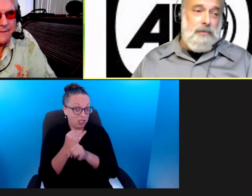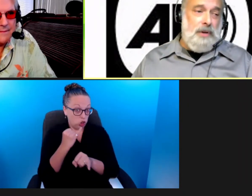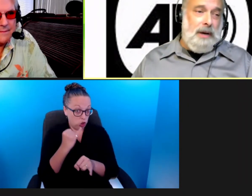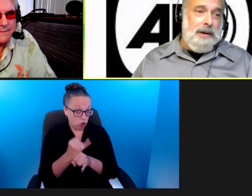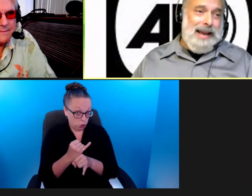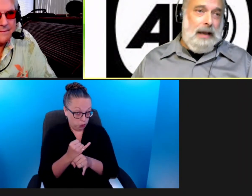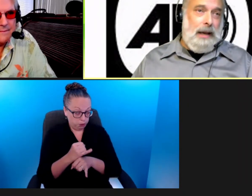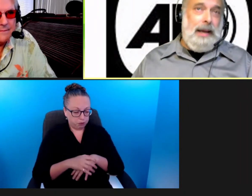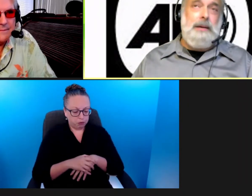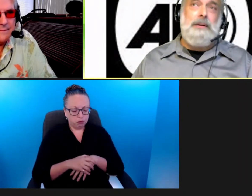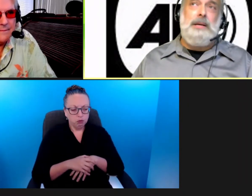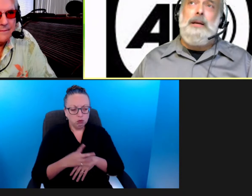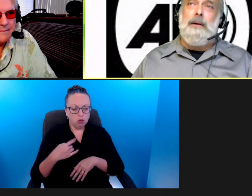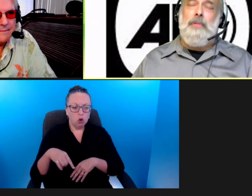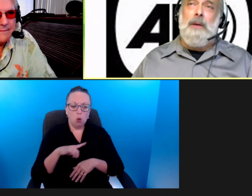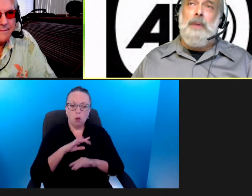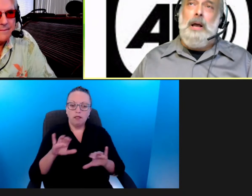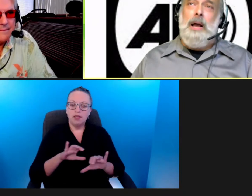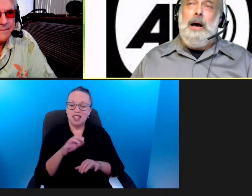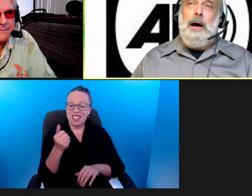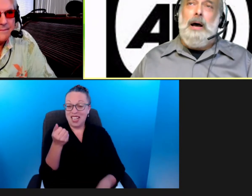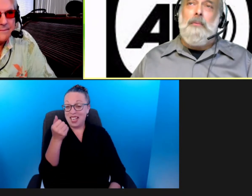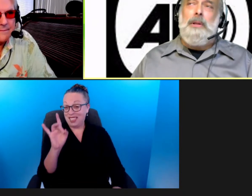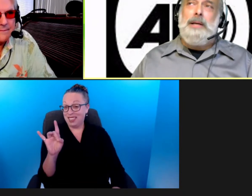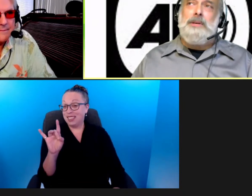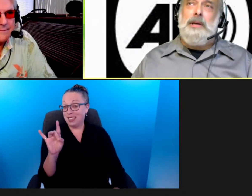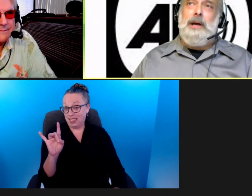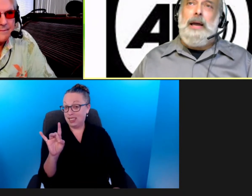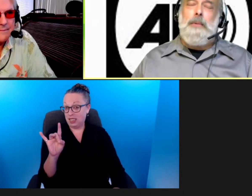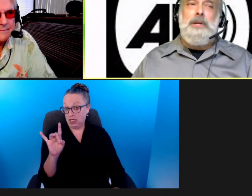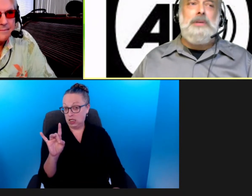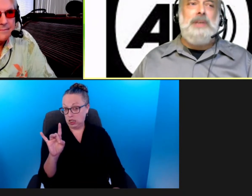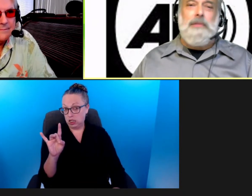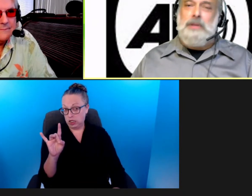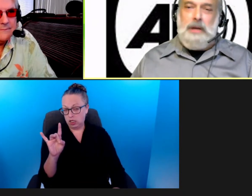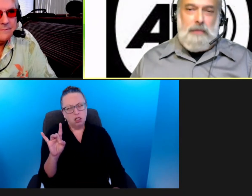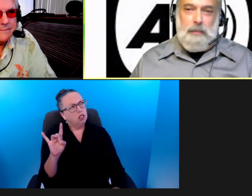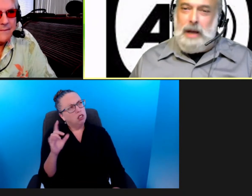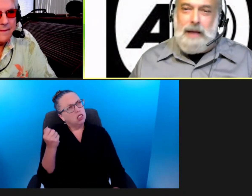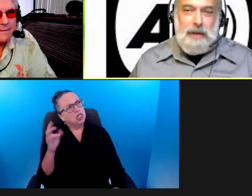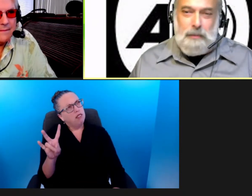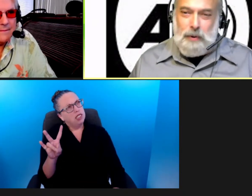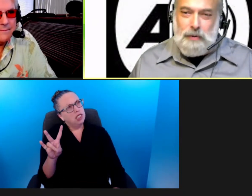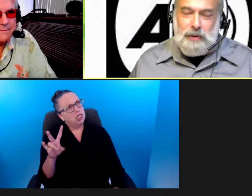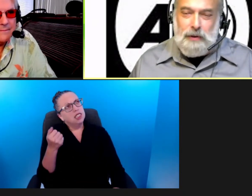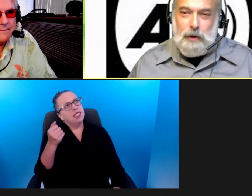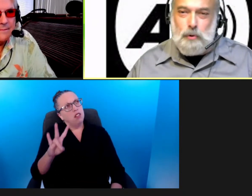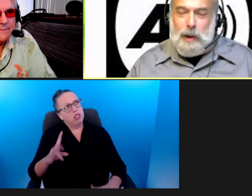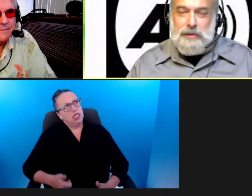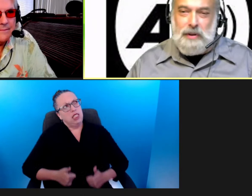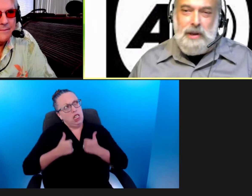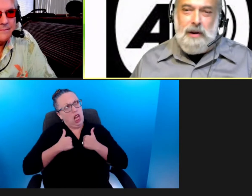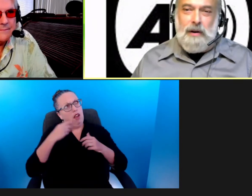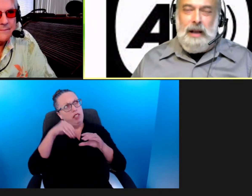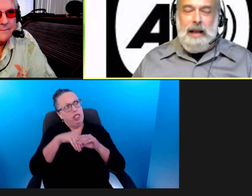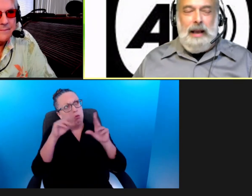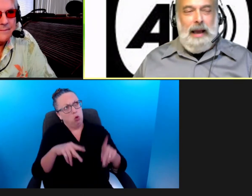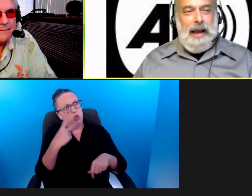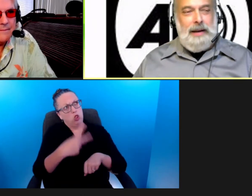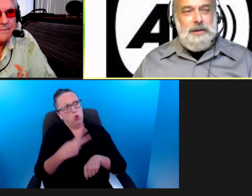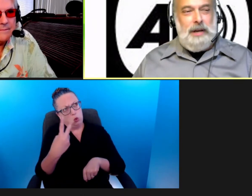and we've done 18 of them. Let's see, we did 17 of them live and in person, twice a